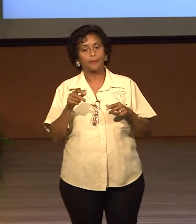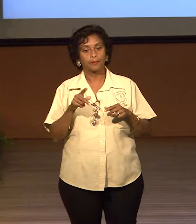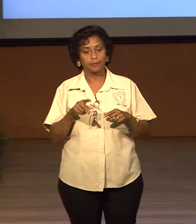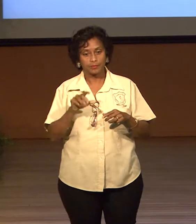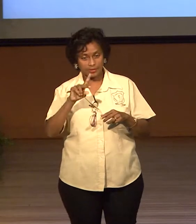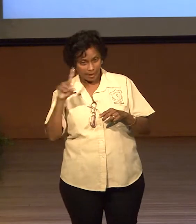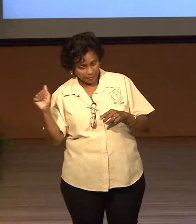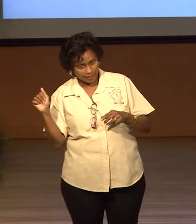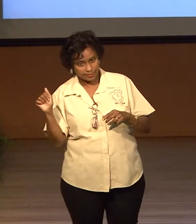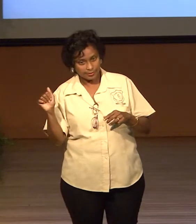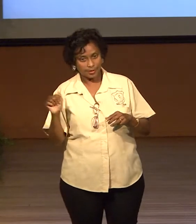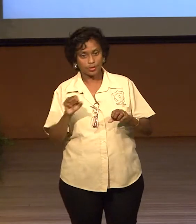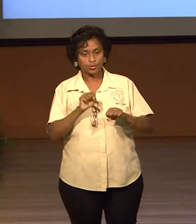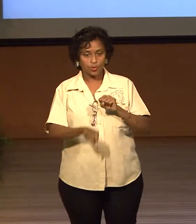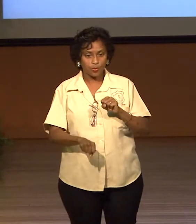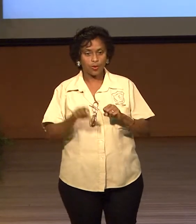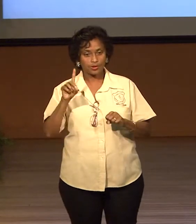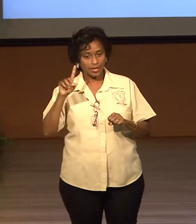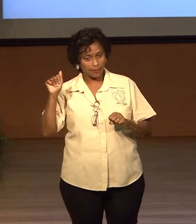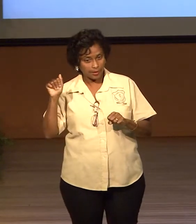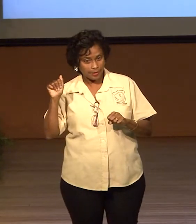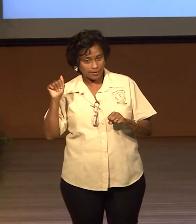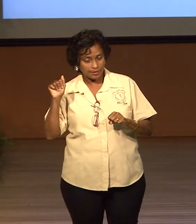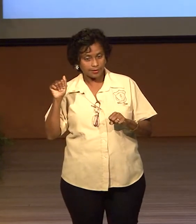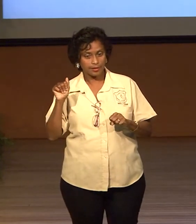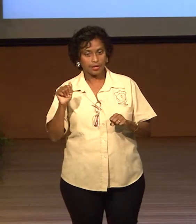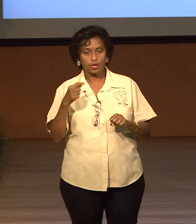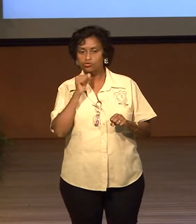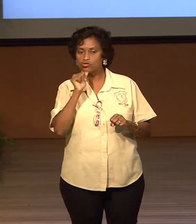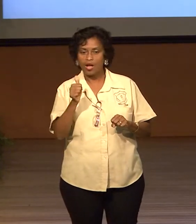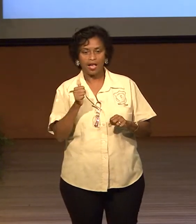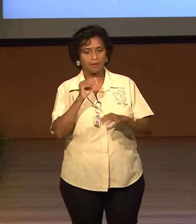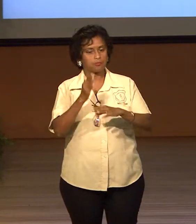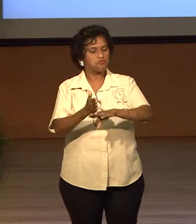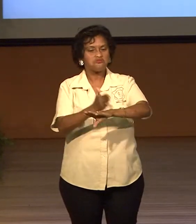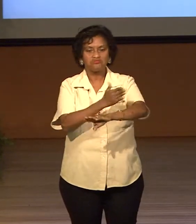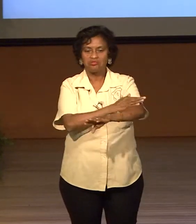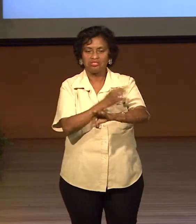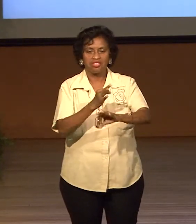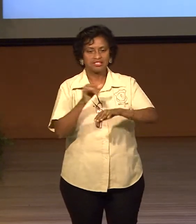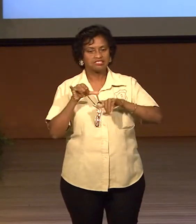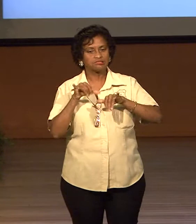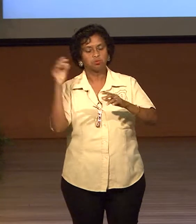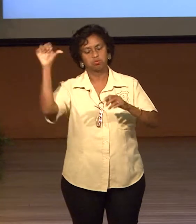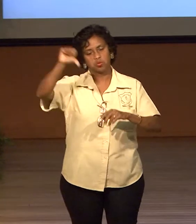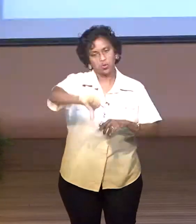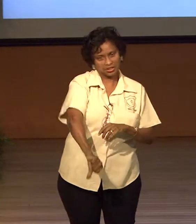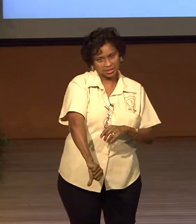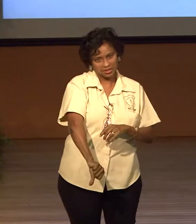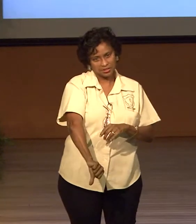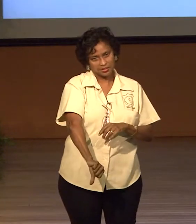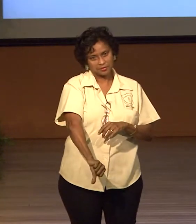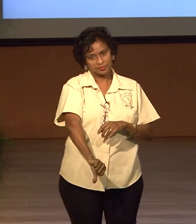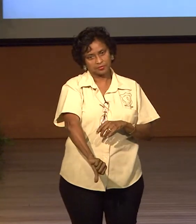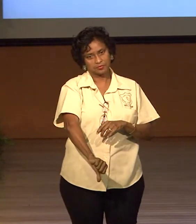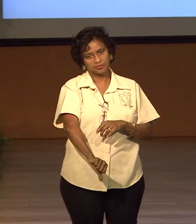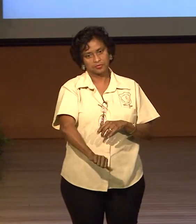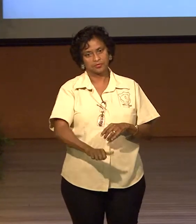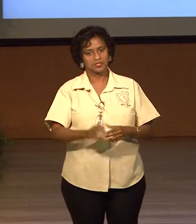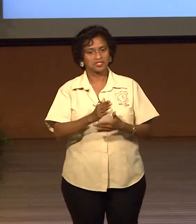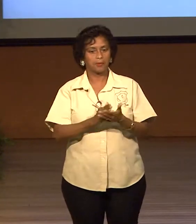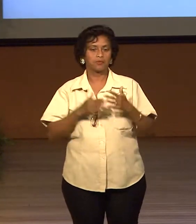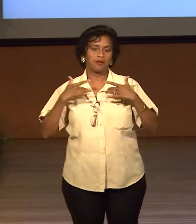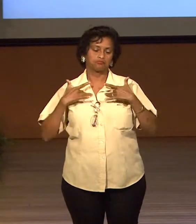develop learned helplessness or some severe form of depression or